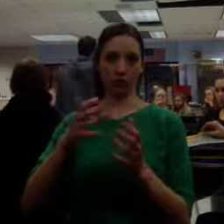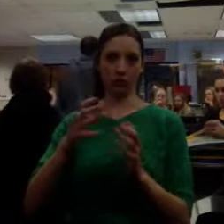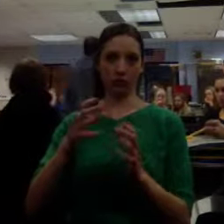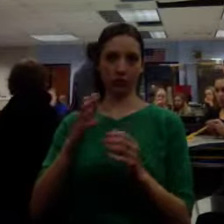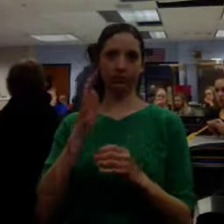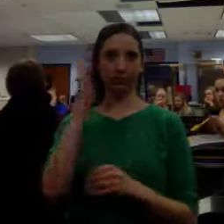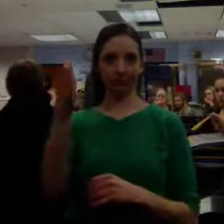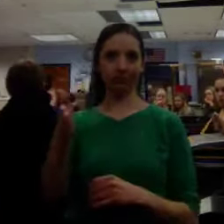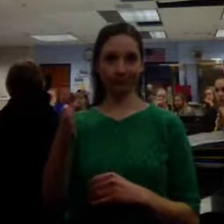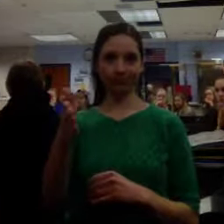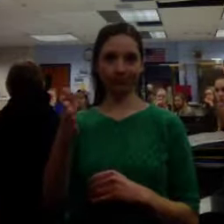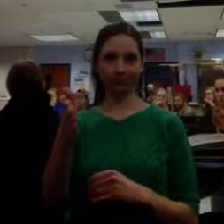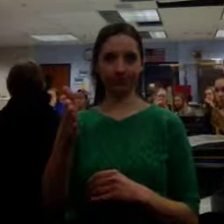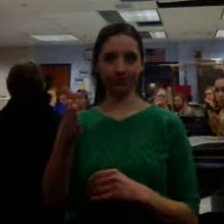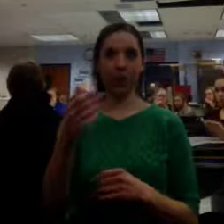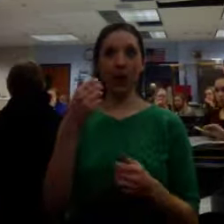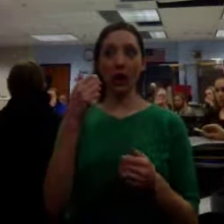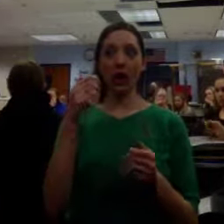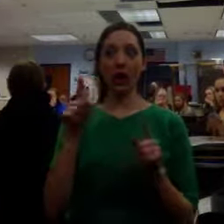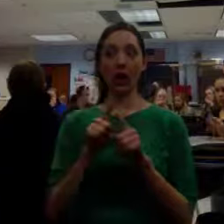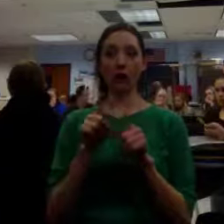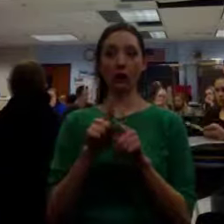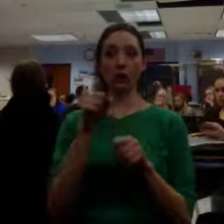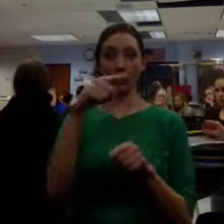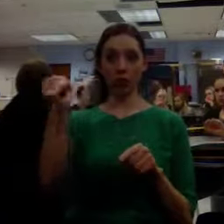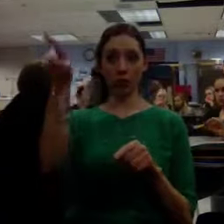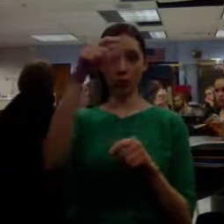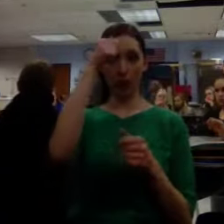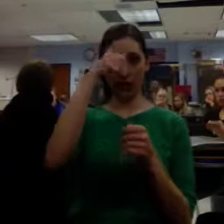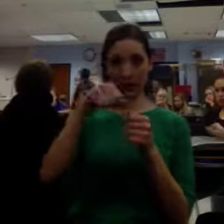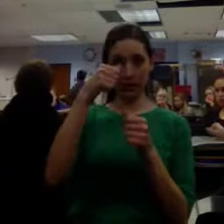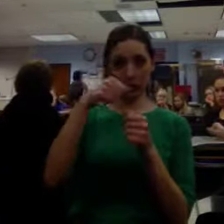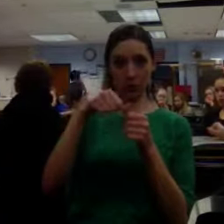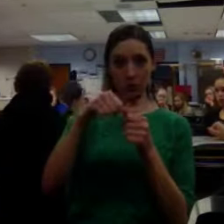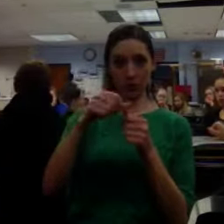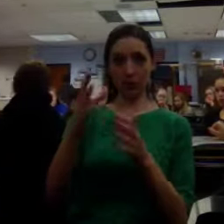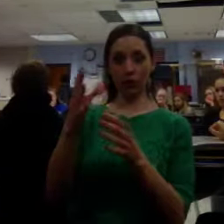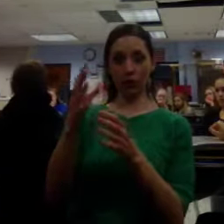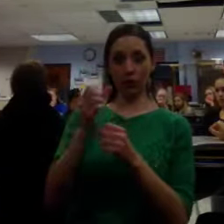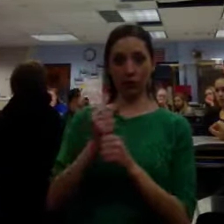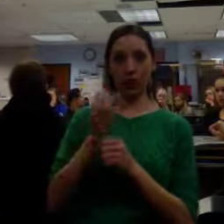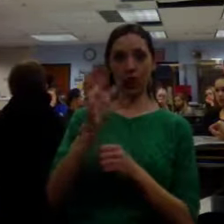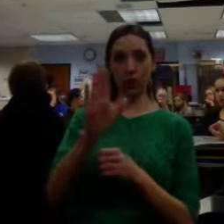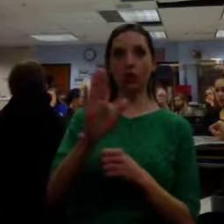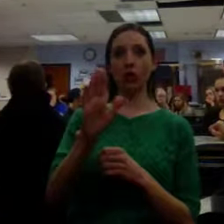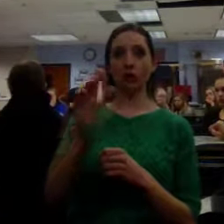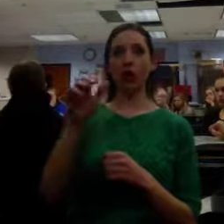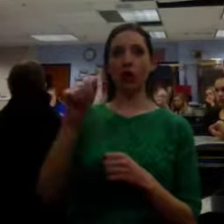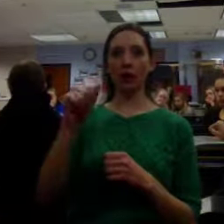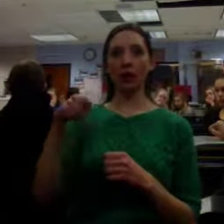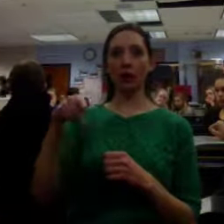need to remember to grab your aprons too, okay? So that's the first thing we're going to do. I'll remind you on